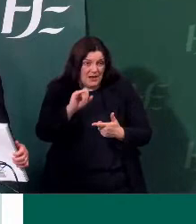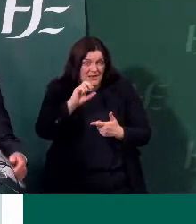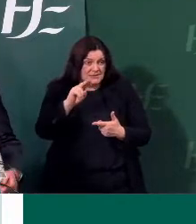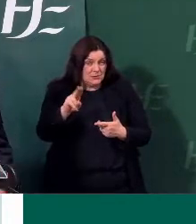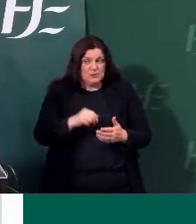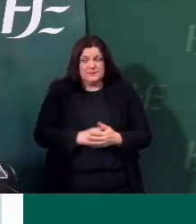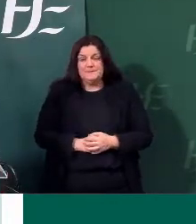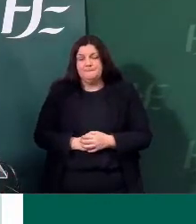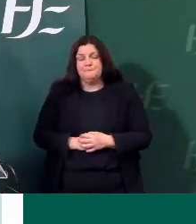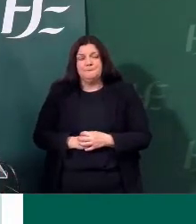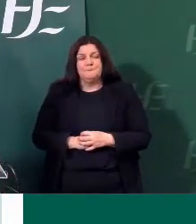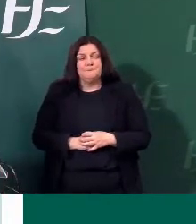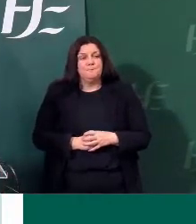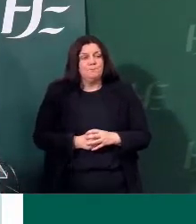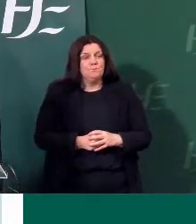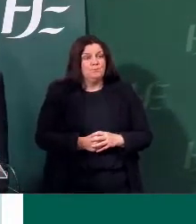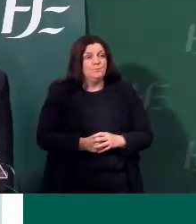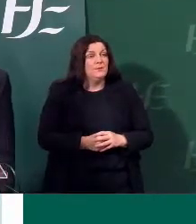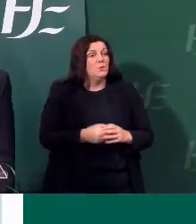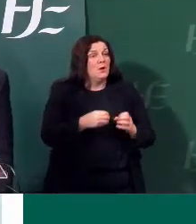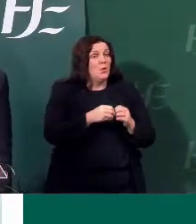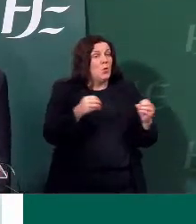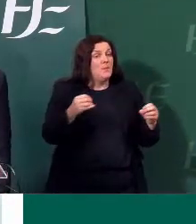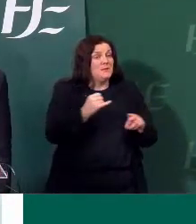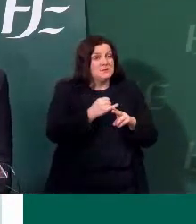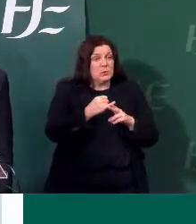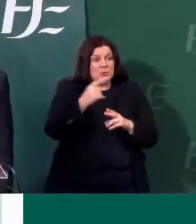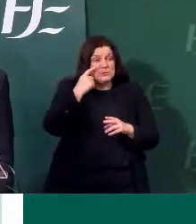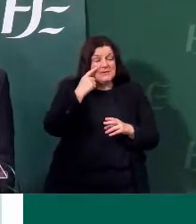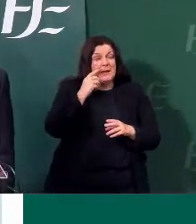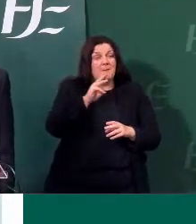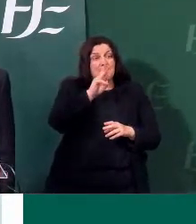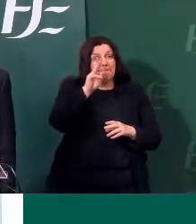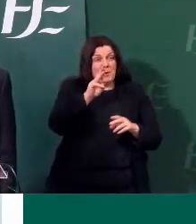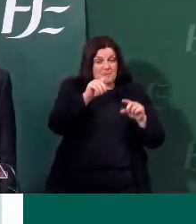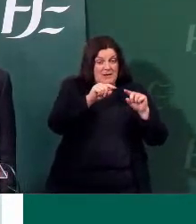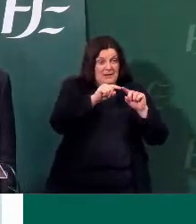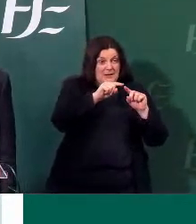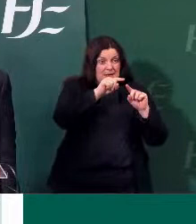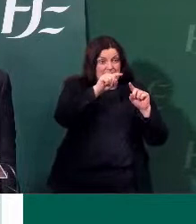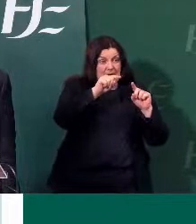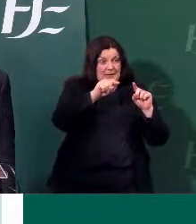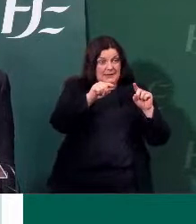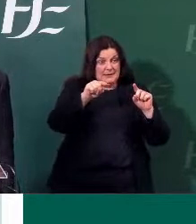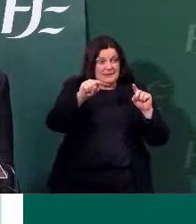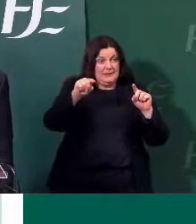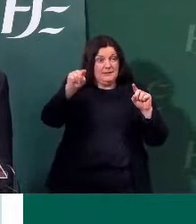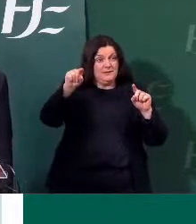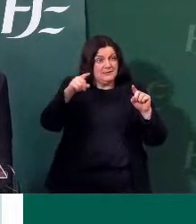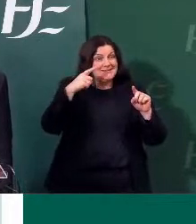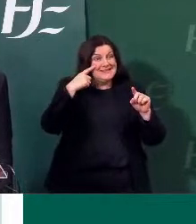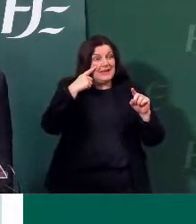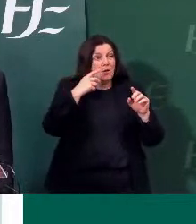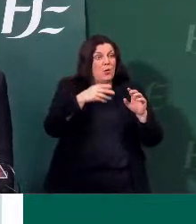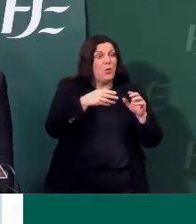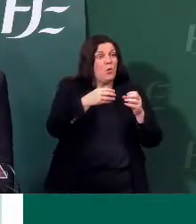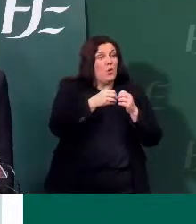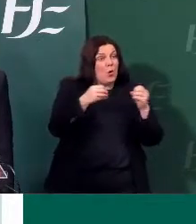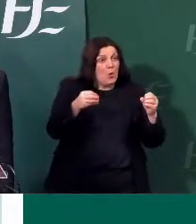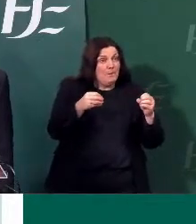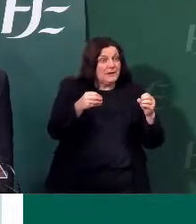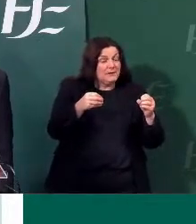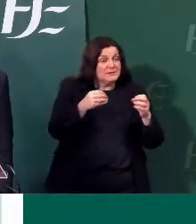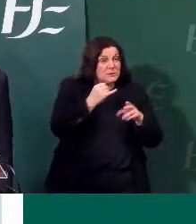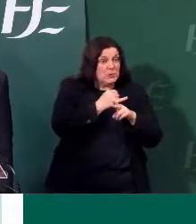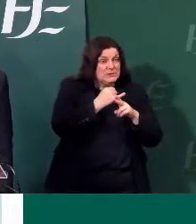graph shows that when we open the schools, if you look at the purple line, that's the 5 to 12-year-olds, and the opening of schools led to a bit of a bump in